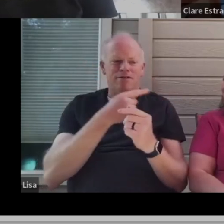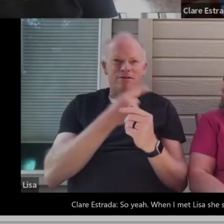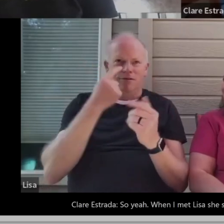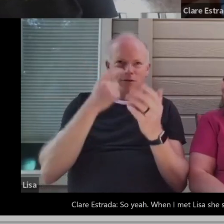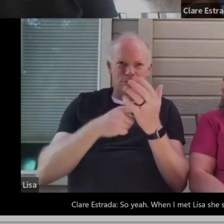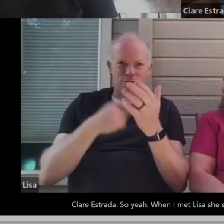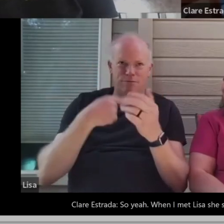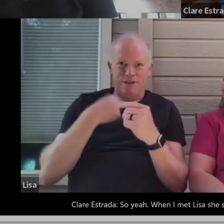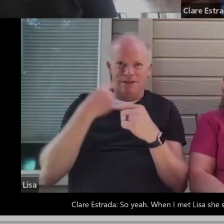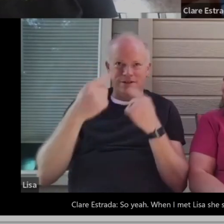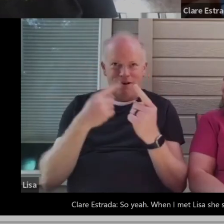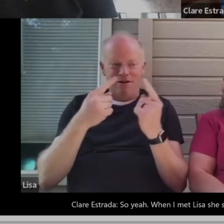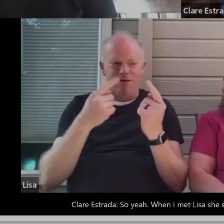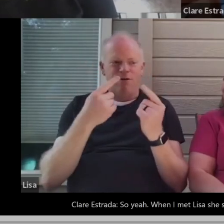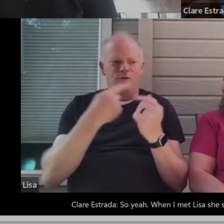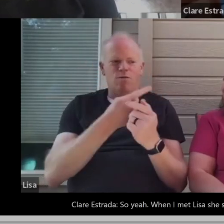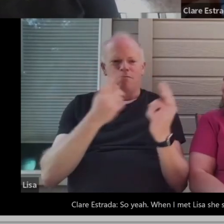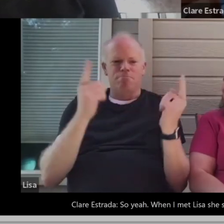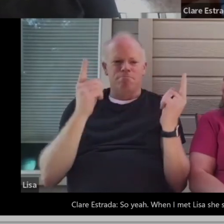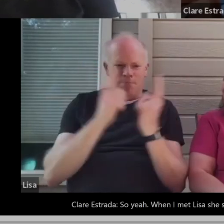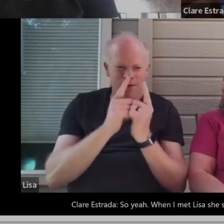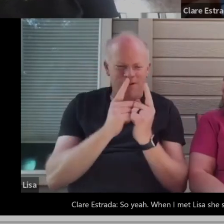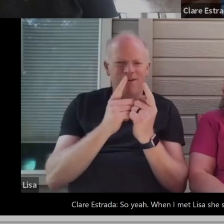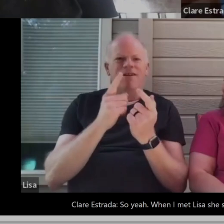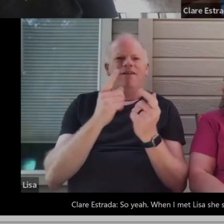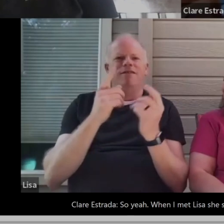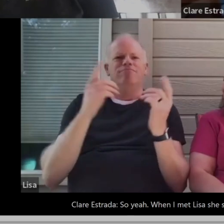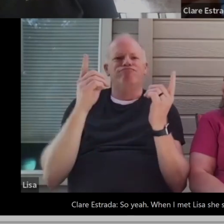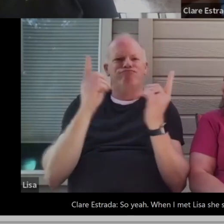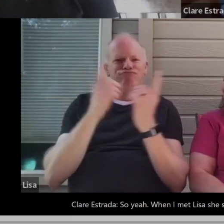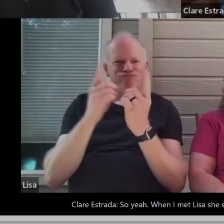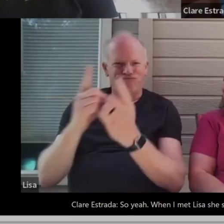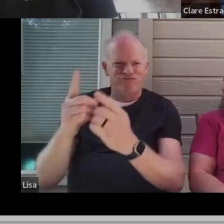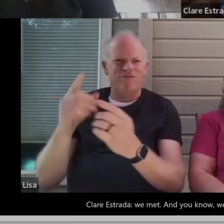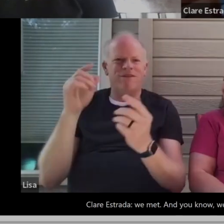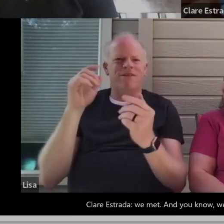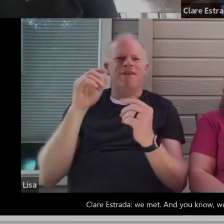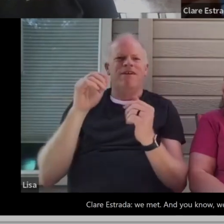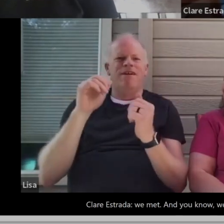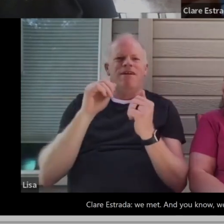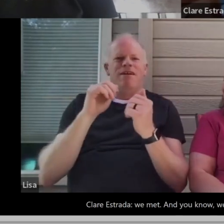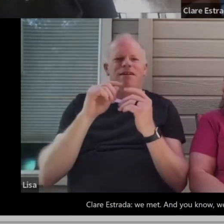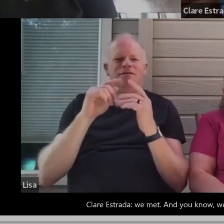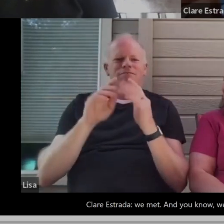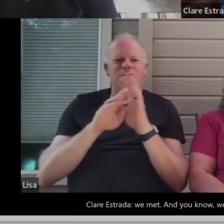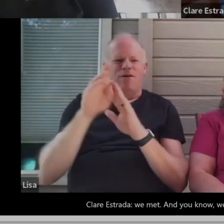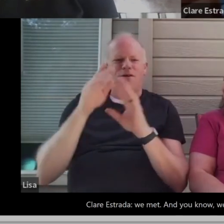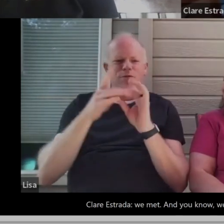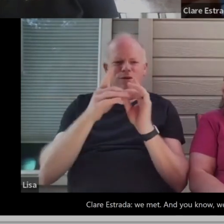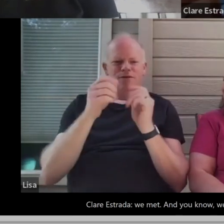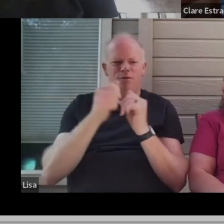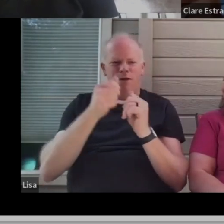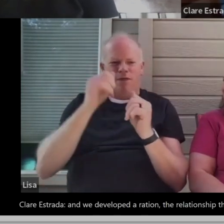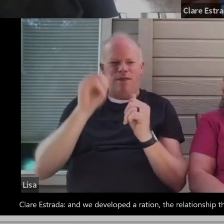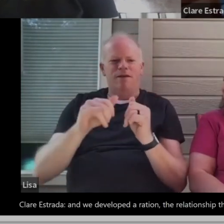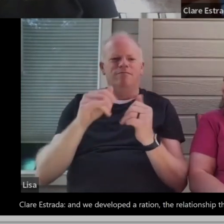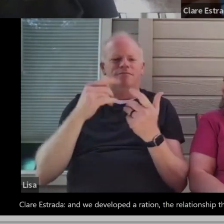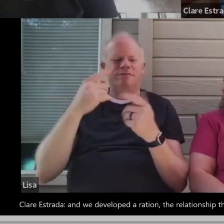So yeah, when I met Lisa, she saw me signing and we met and we started dating and we